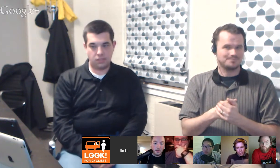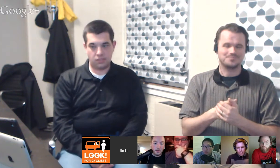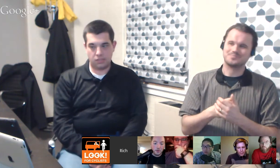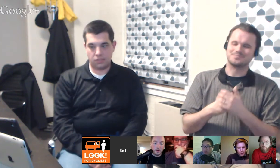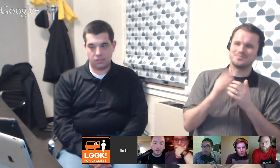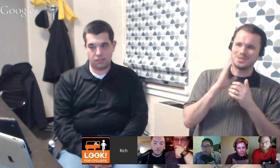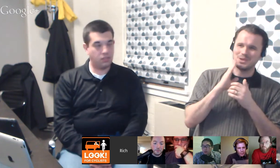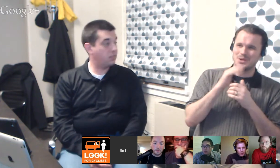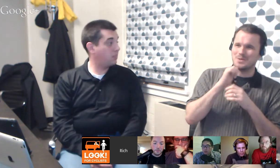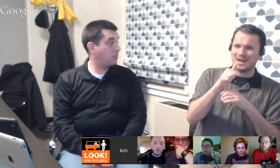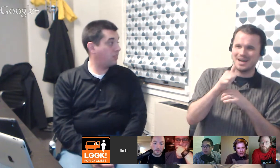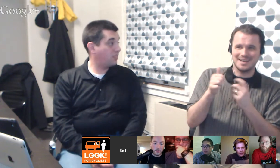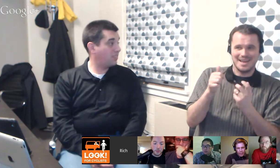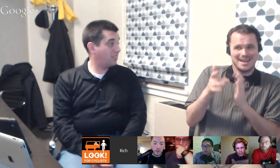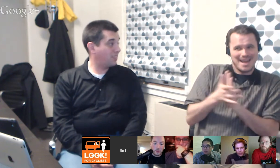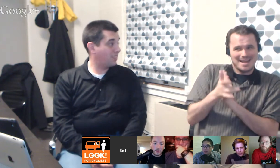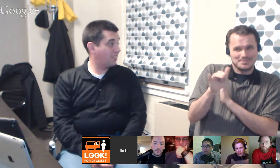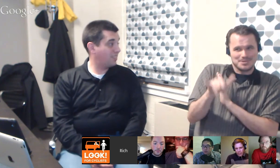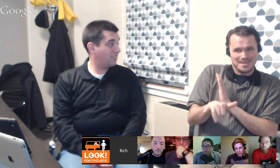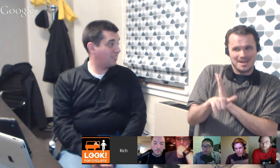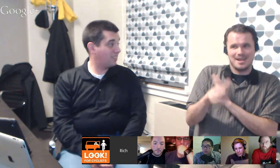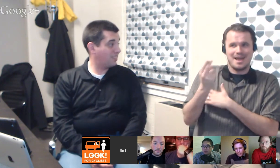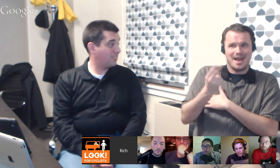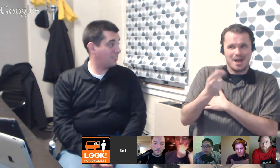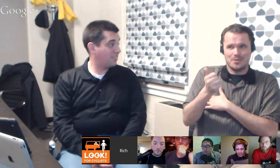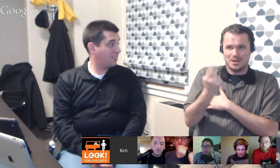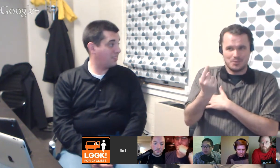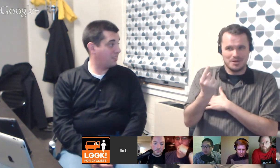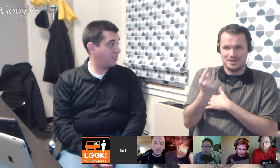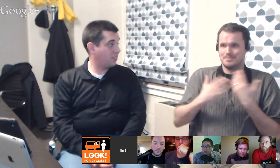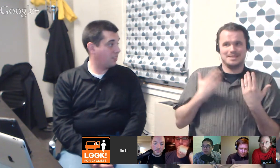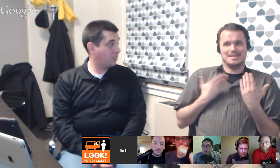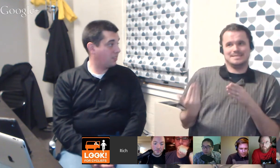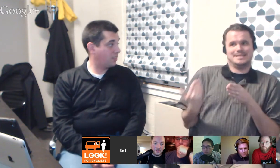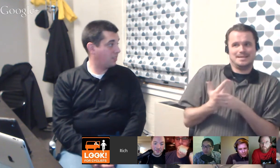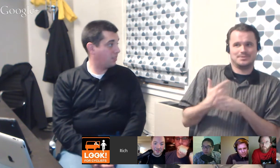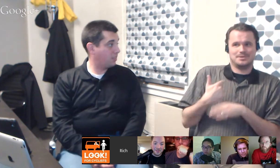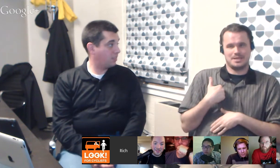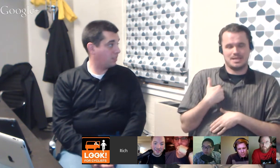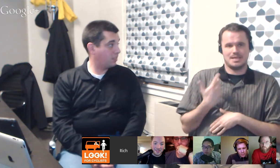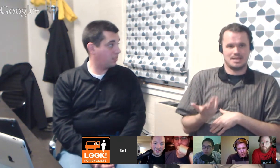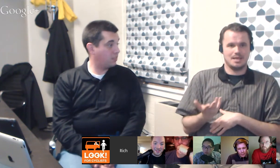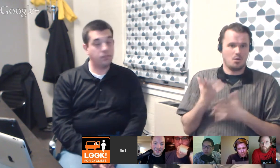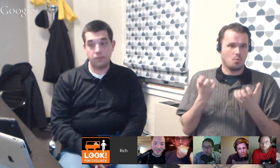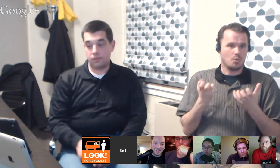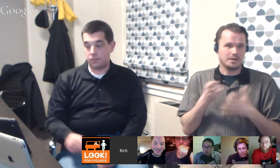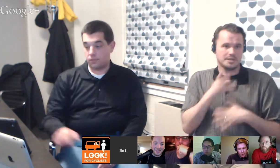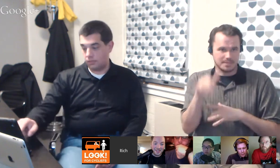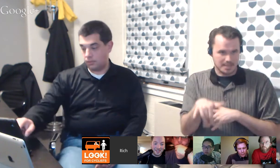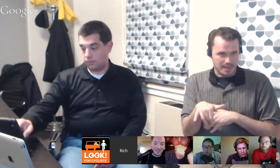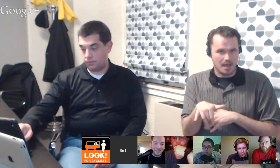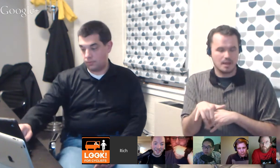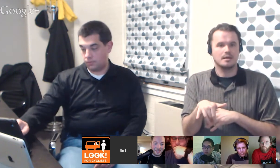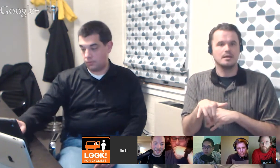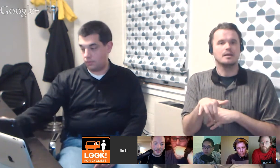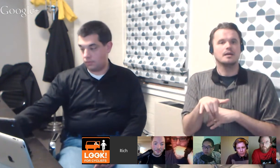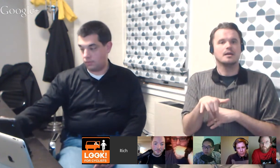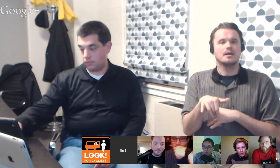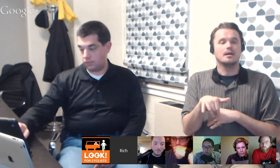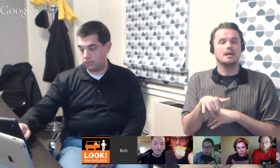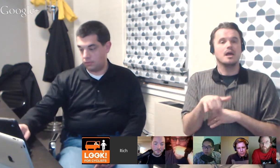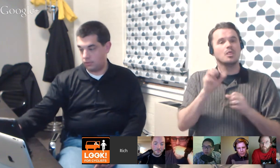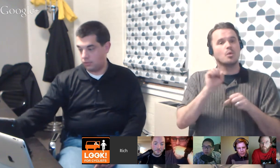You know, I'm not an expert on that. How, or anybody else, please interrupt me if you want to speak to that. But in the